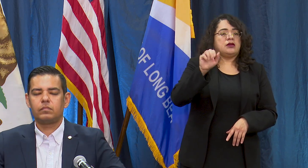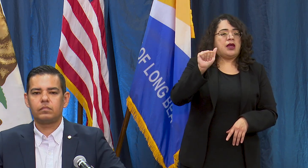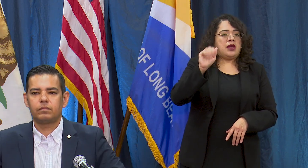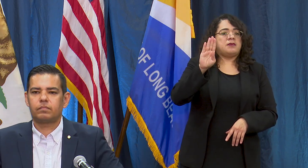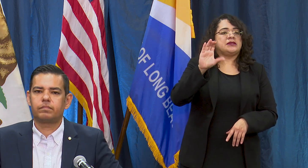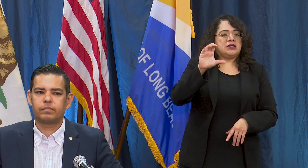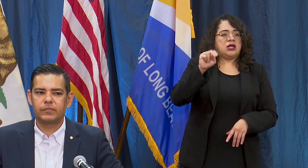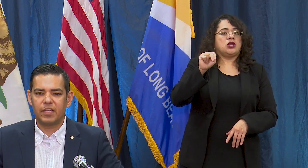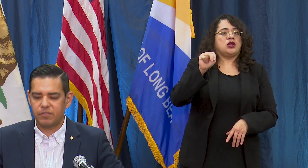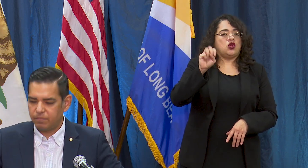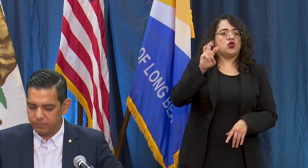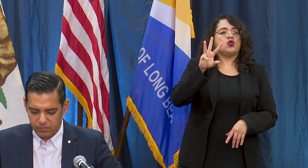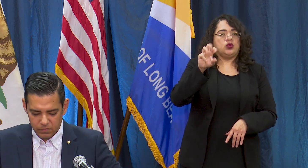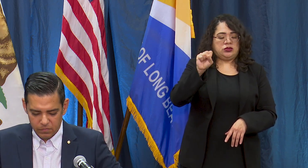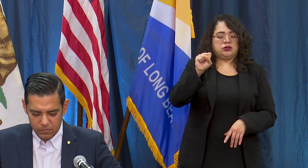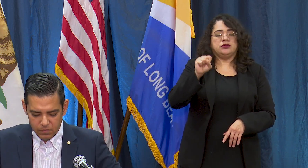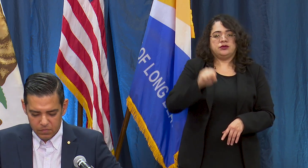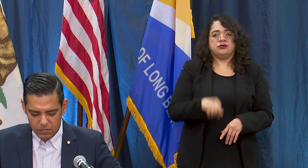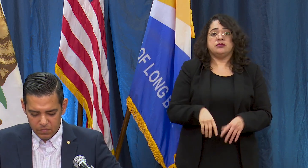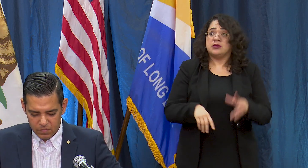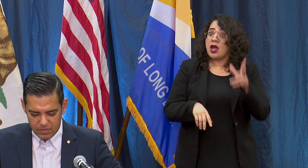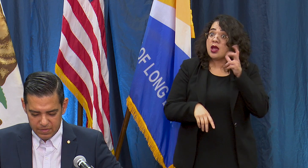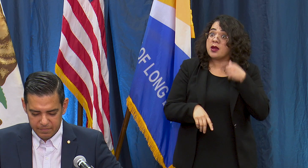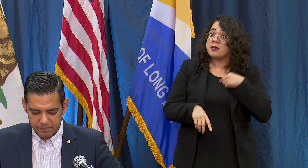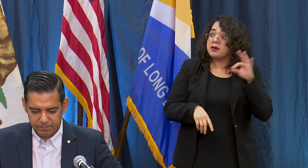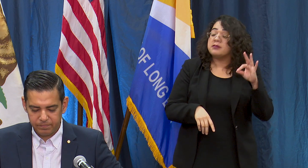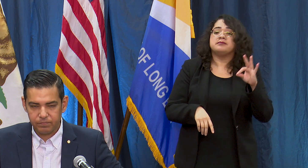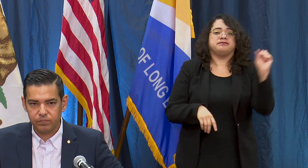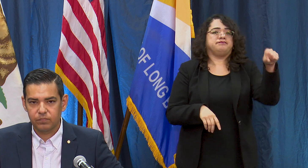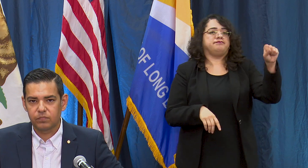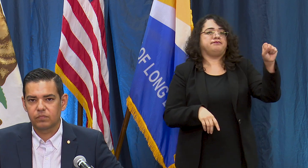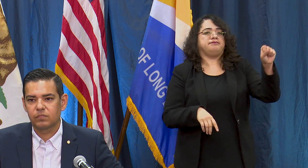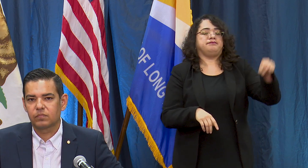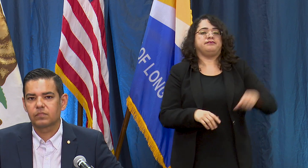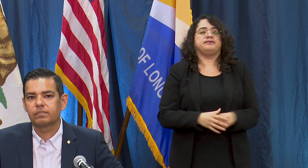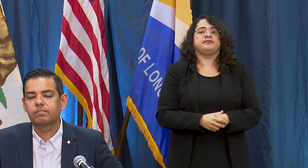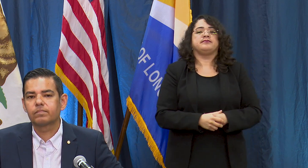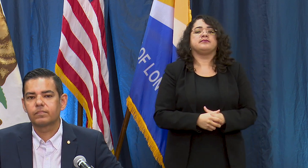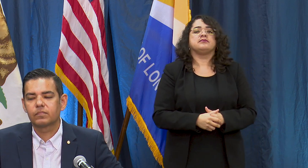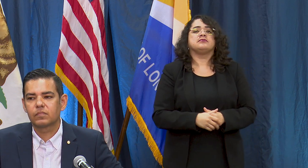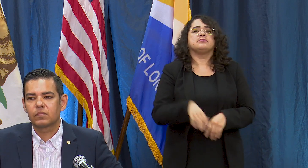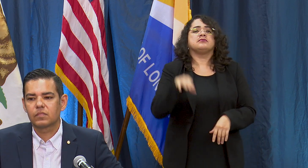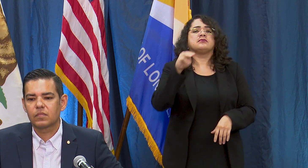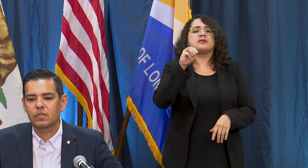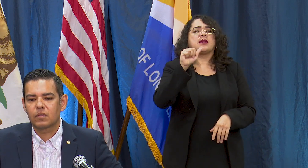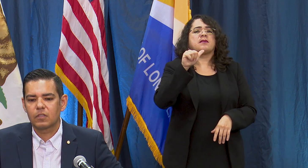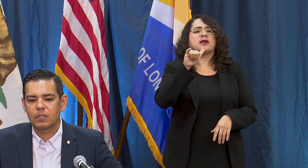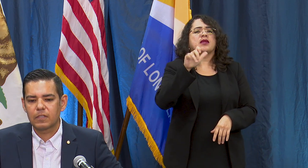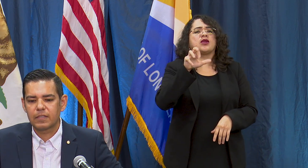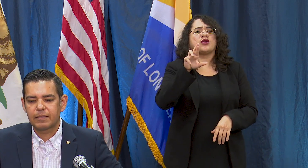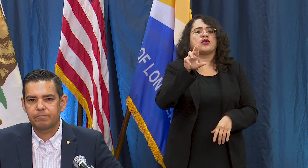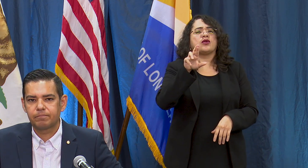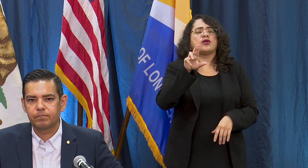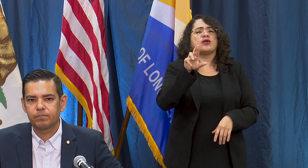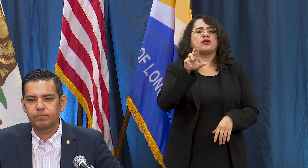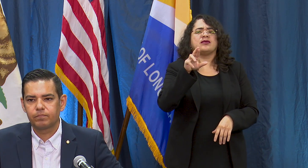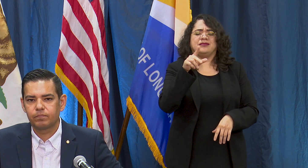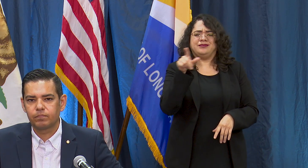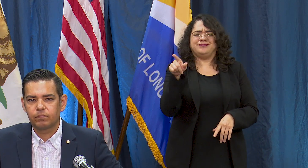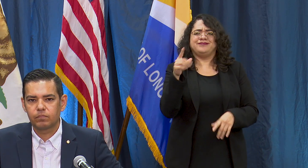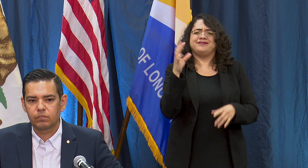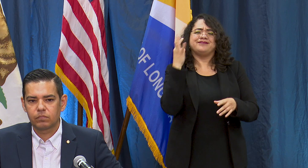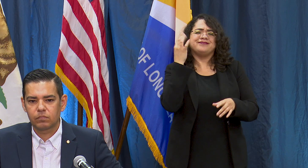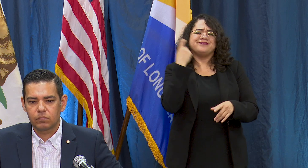Hey, can you hear me? Yes. Okay. So this question is for the mayor. Last Friday, you had mentioned making announcements